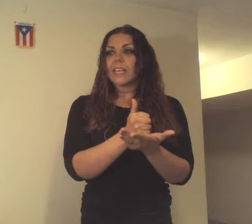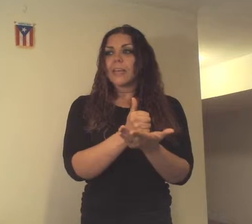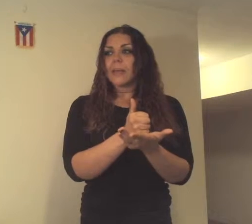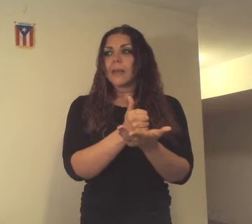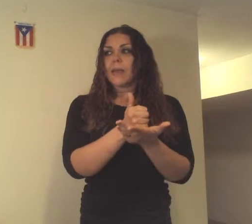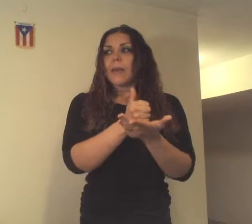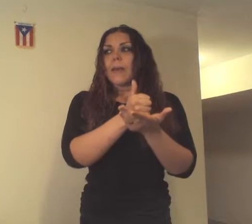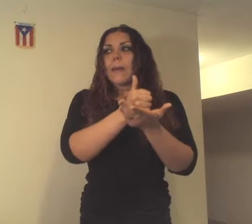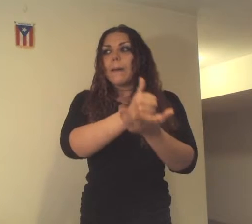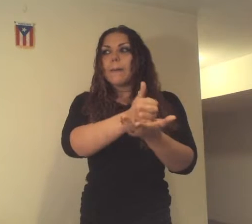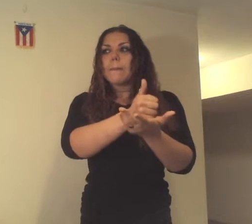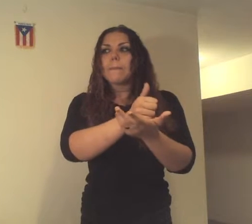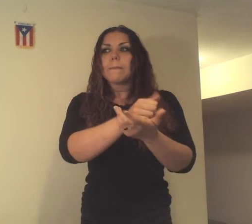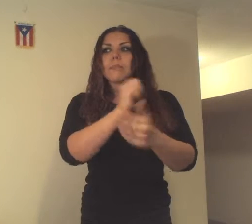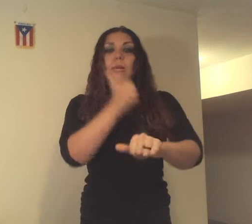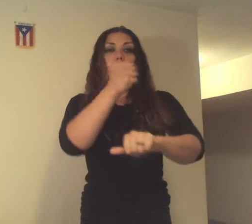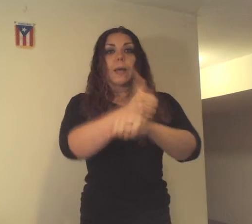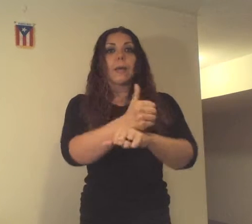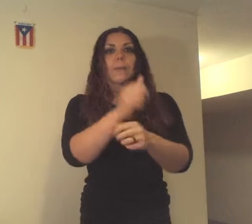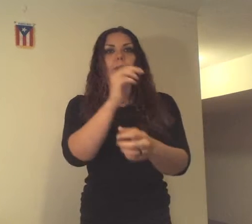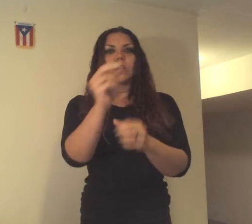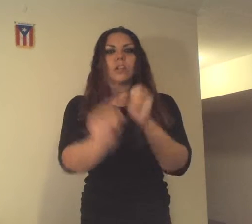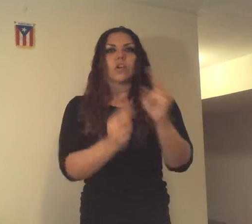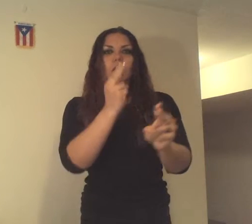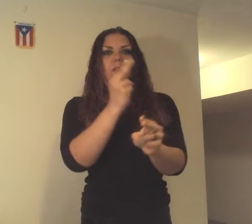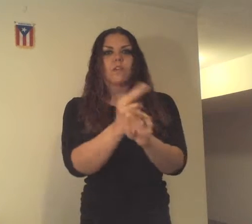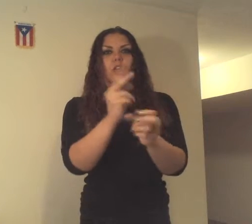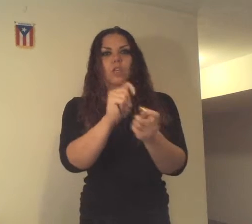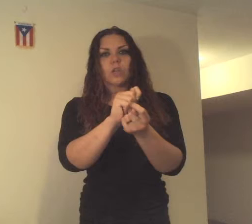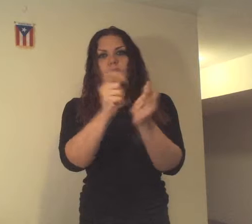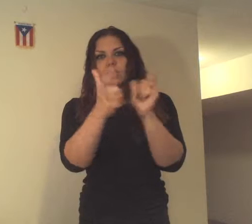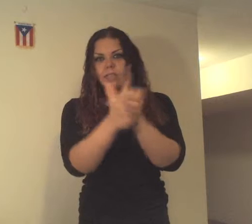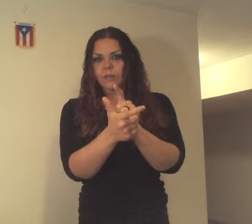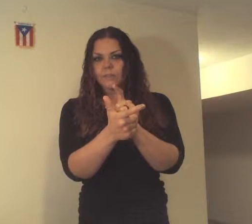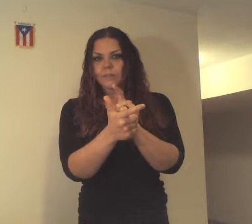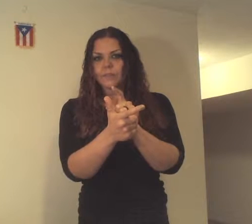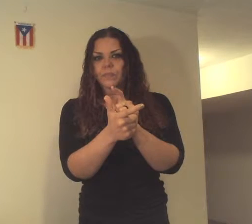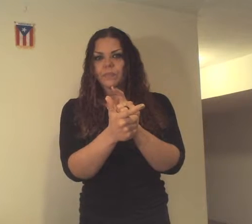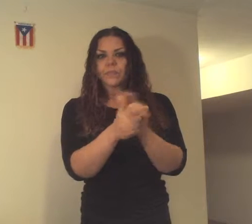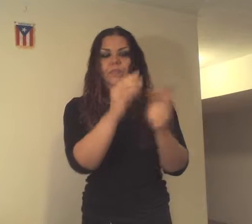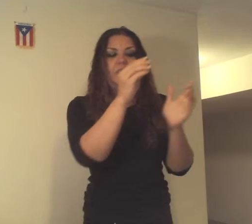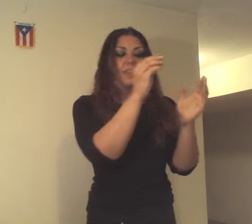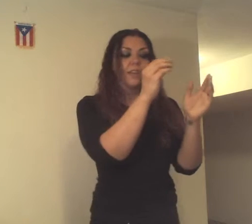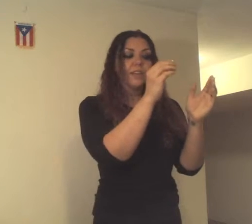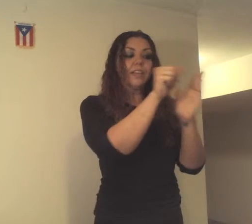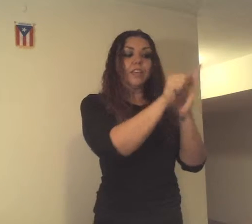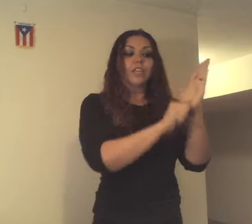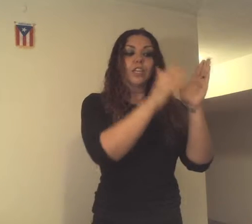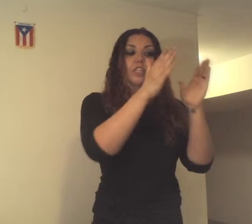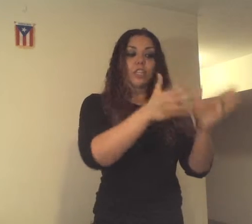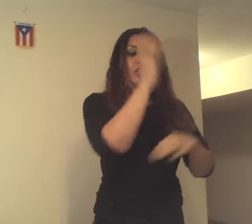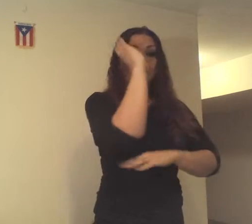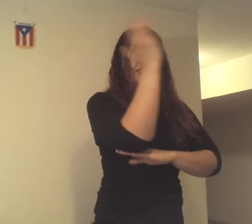starts with a framework system where the surgeon delivers the lecture using a framework of captioning